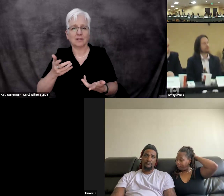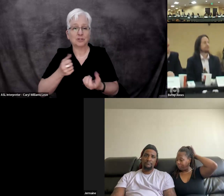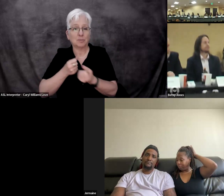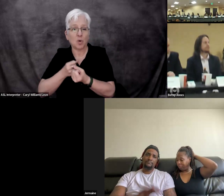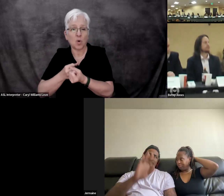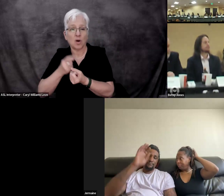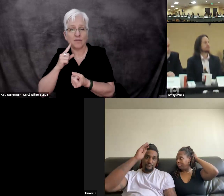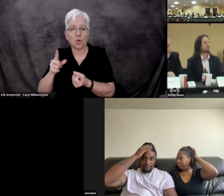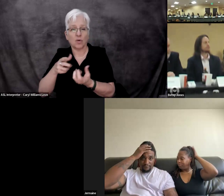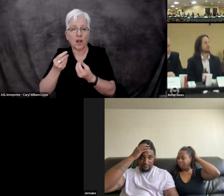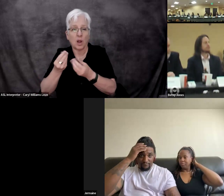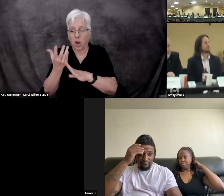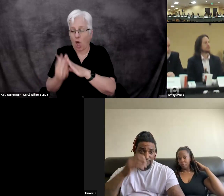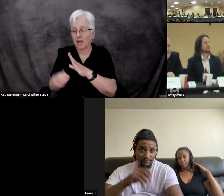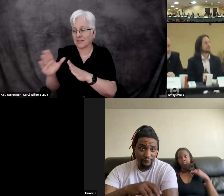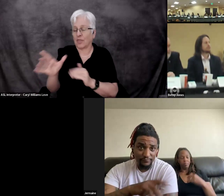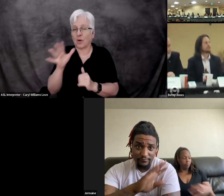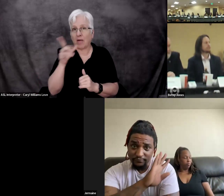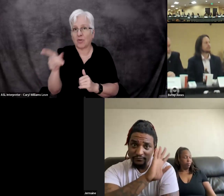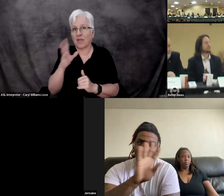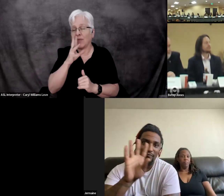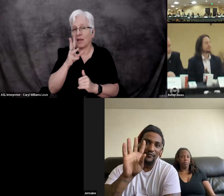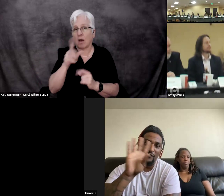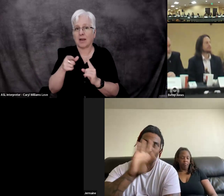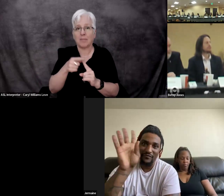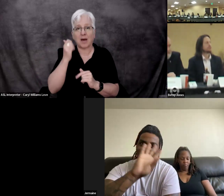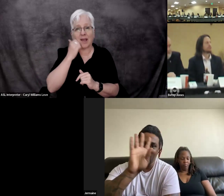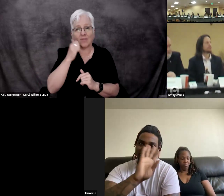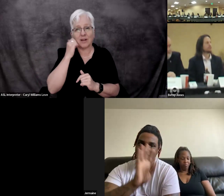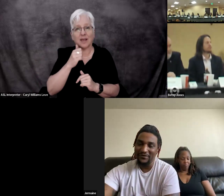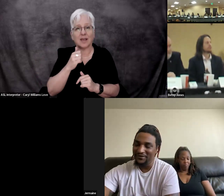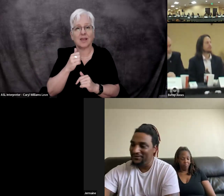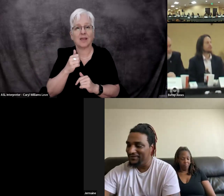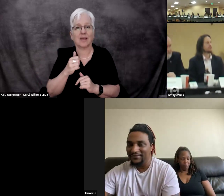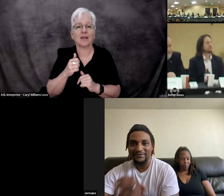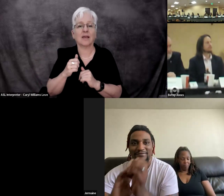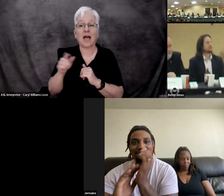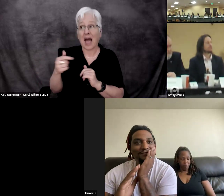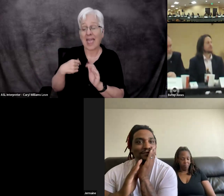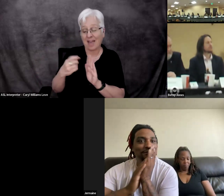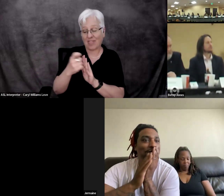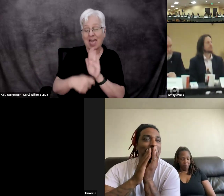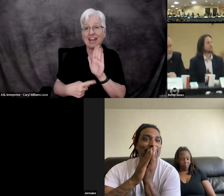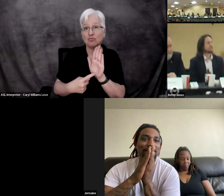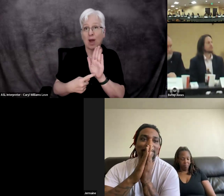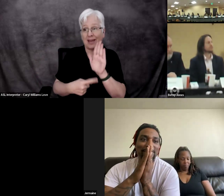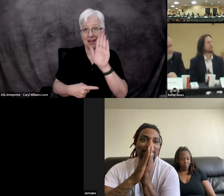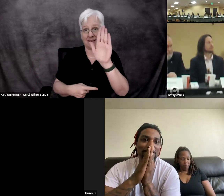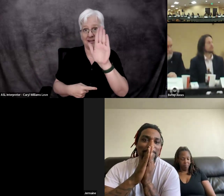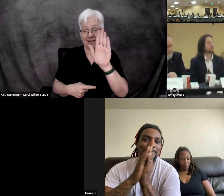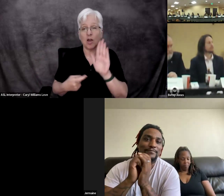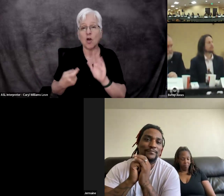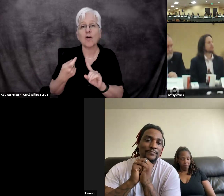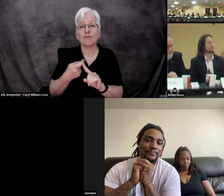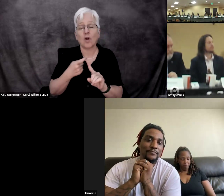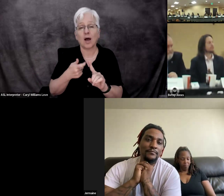single day, because they can't participate in traditional talk therapy. I have that in writing from like a leading